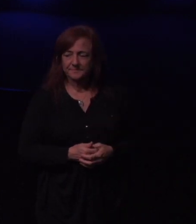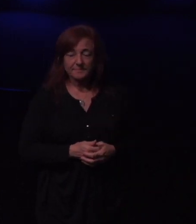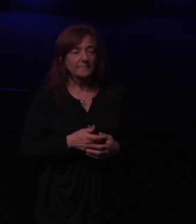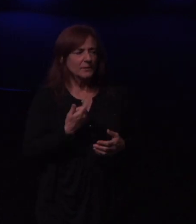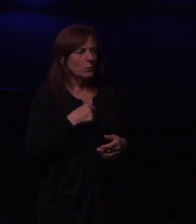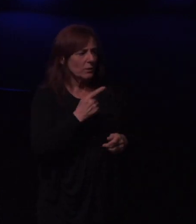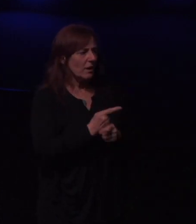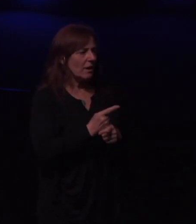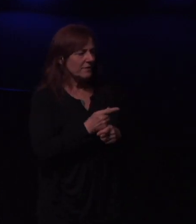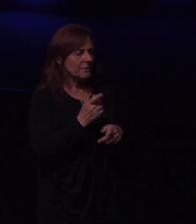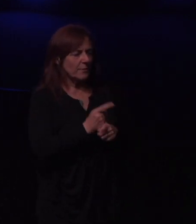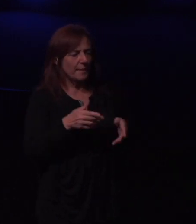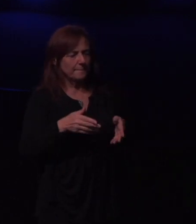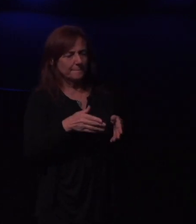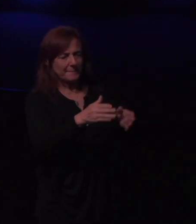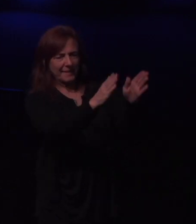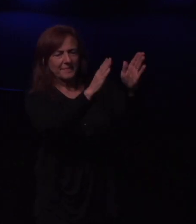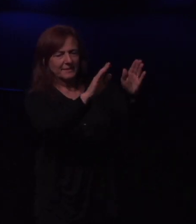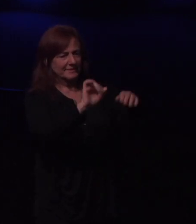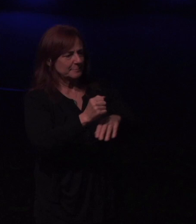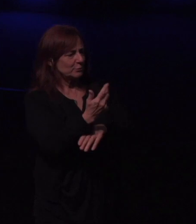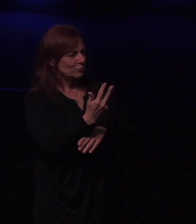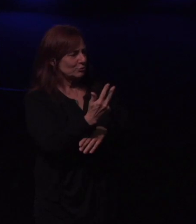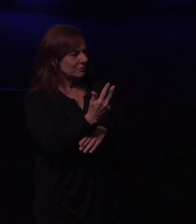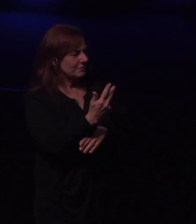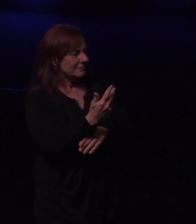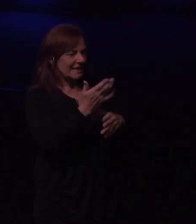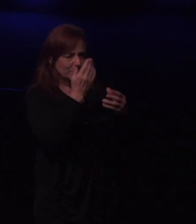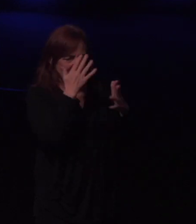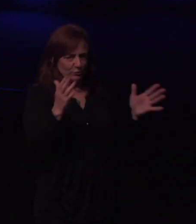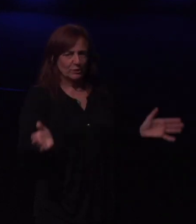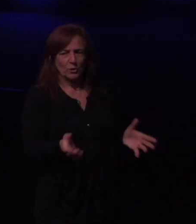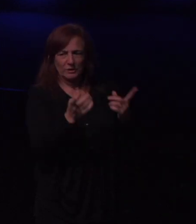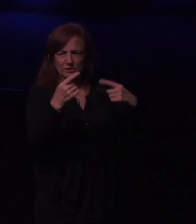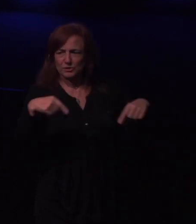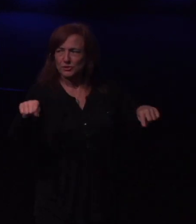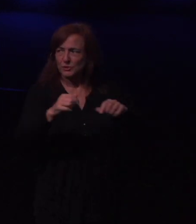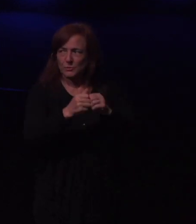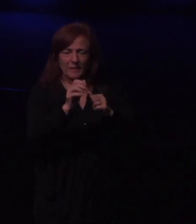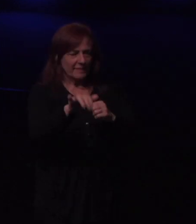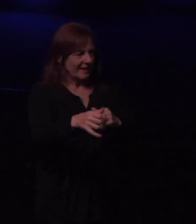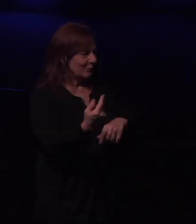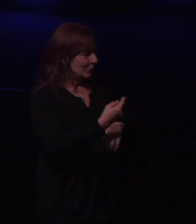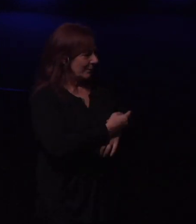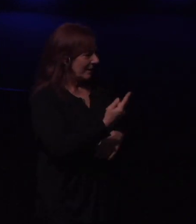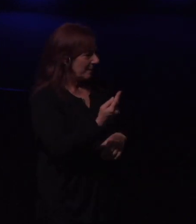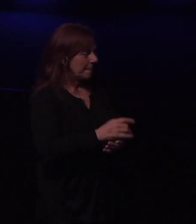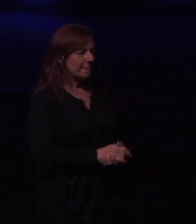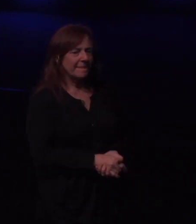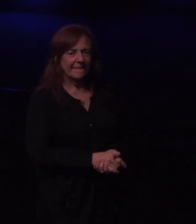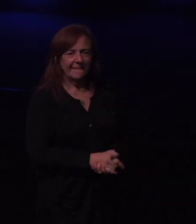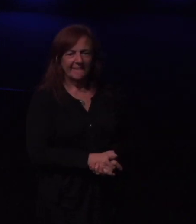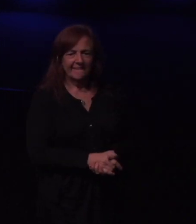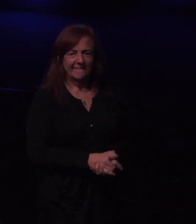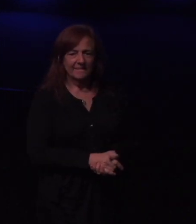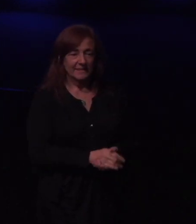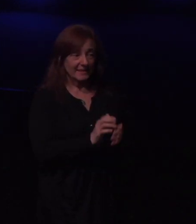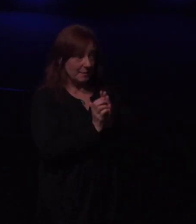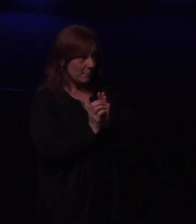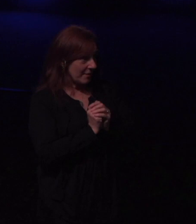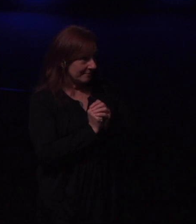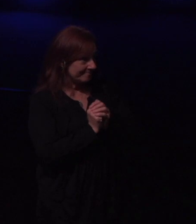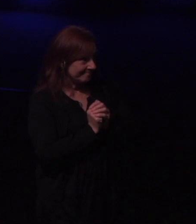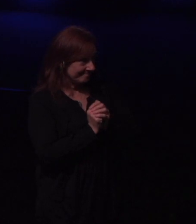We're on the right path, Simple Church. And I just wanted to encourage you with that today. Can I pray for